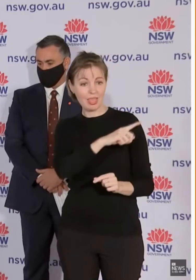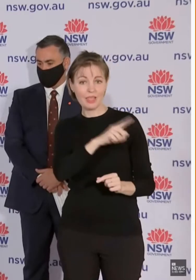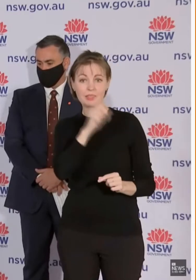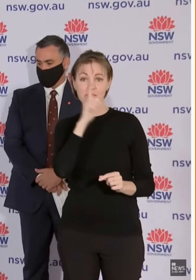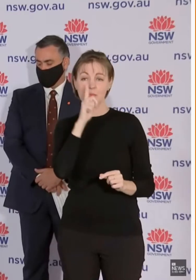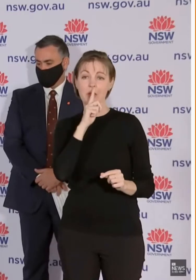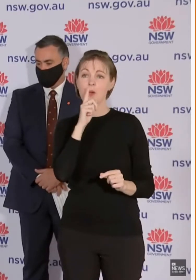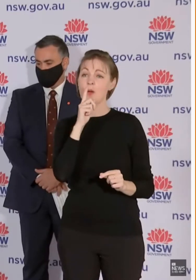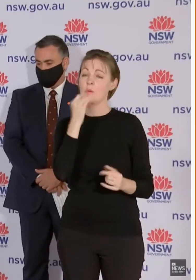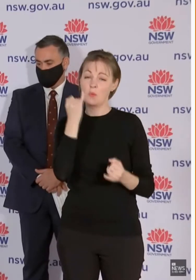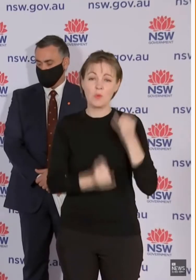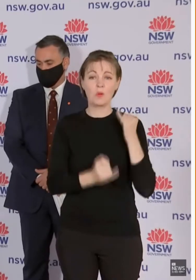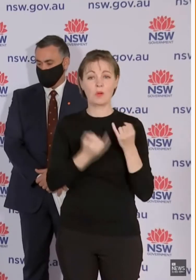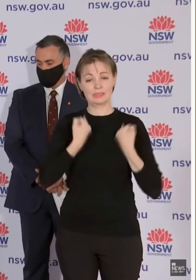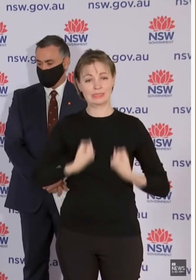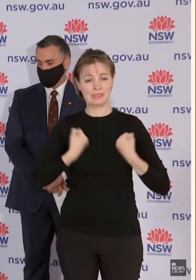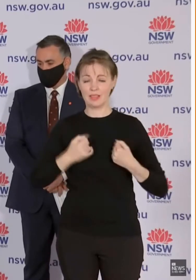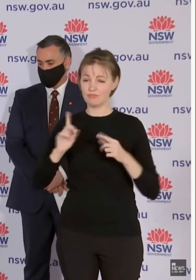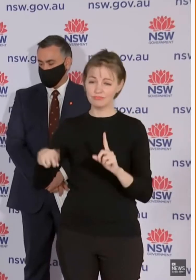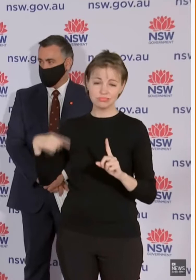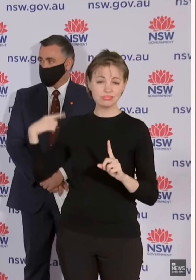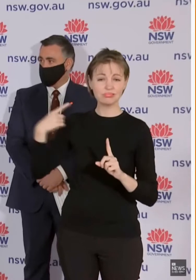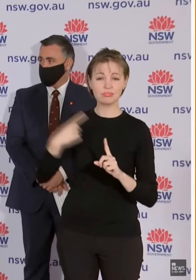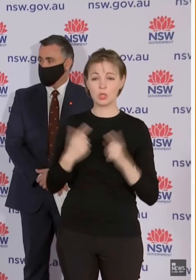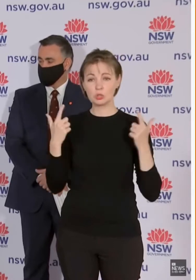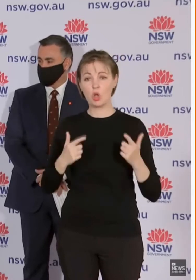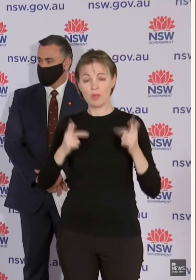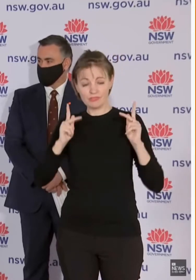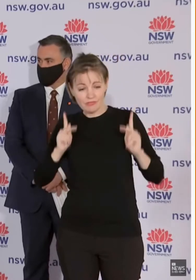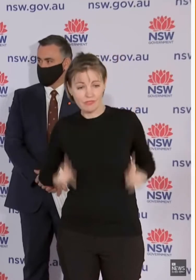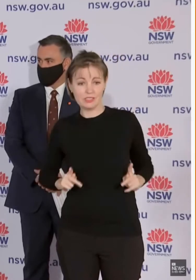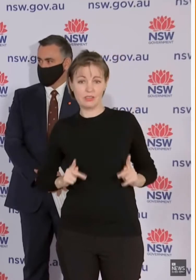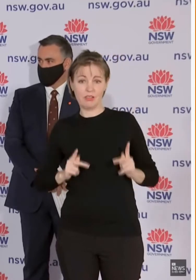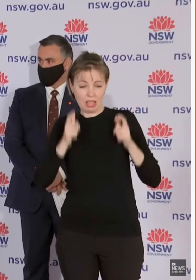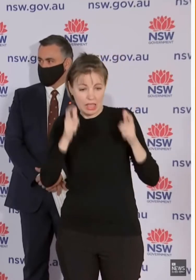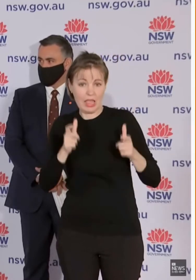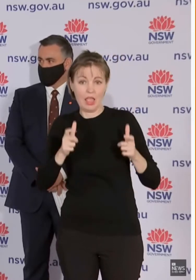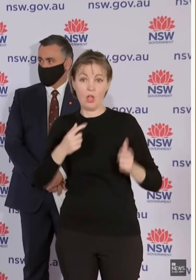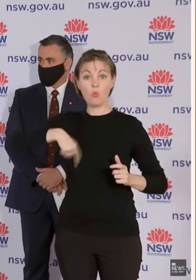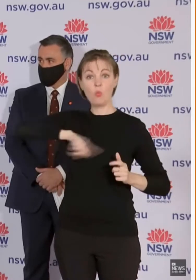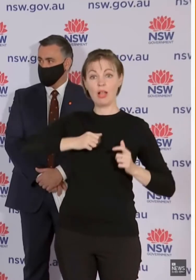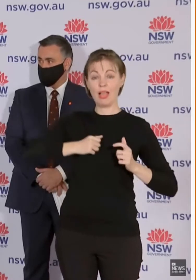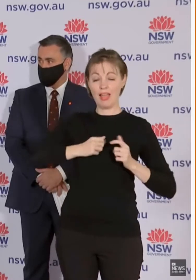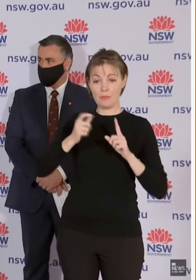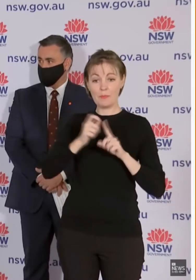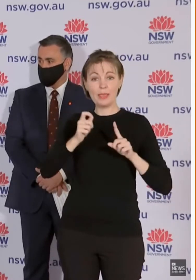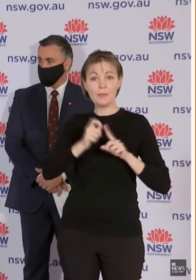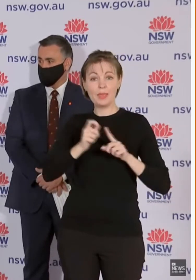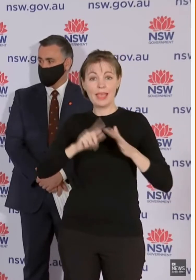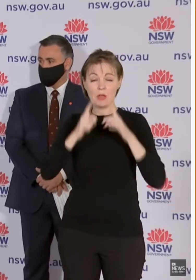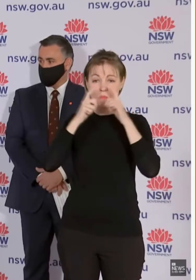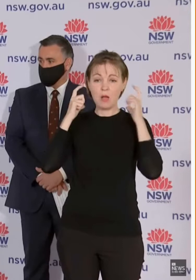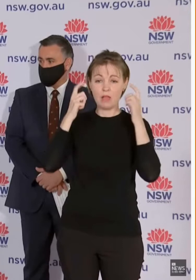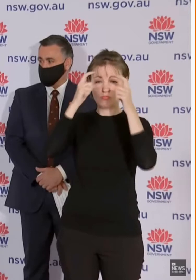require so much support and monitoring and physical care. We're in layers of PPE, sometimes for hours at a